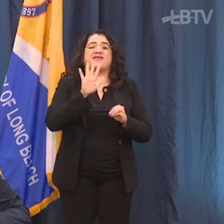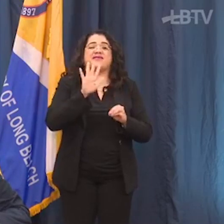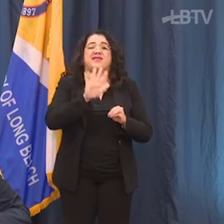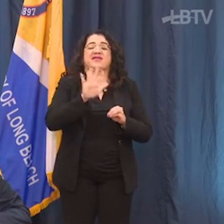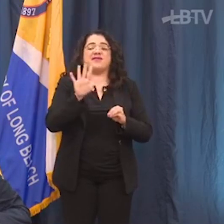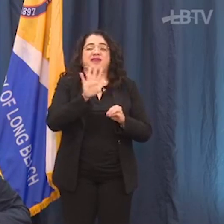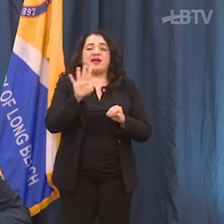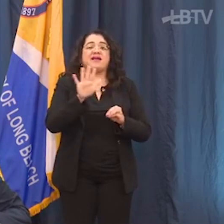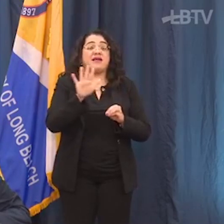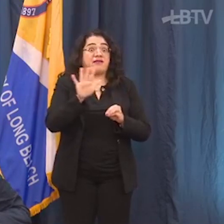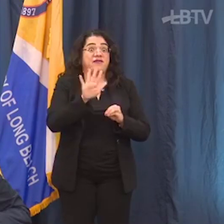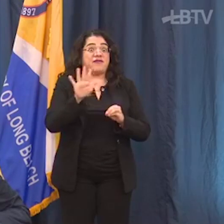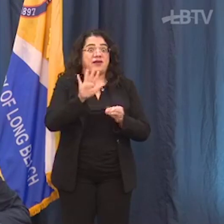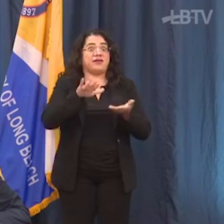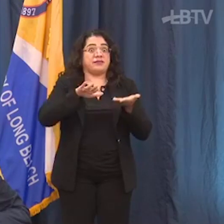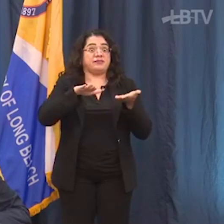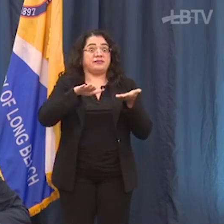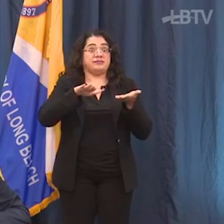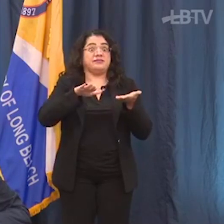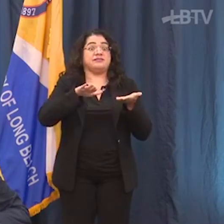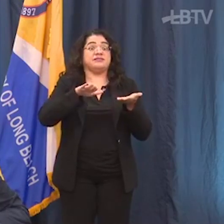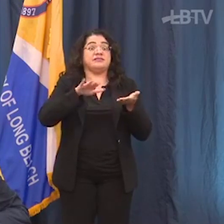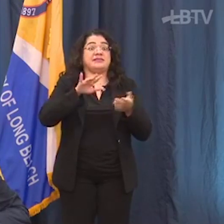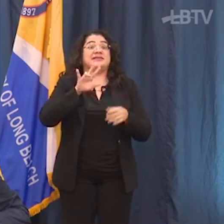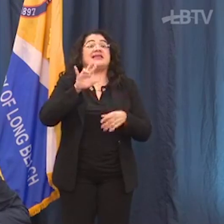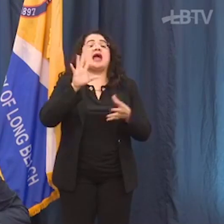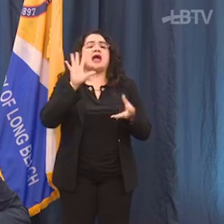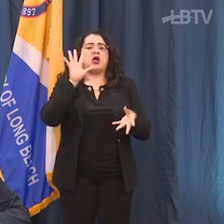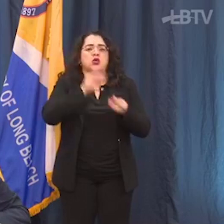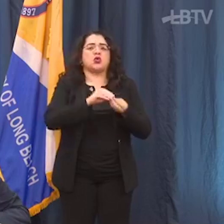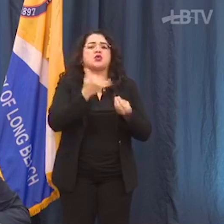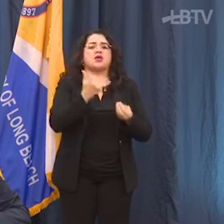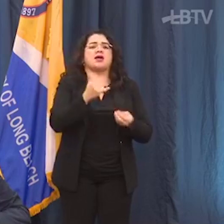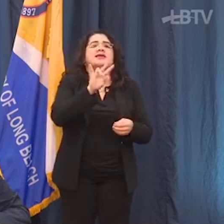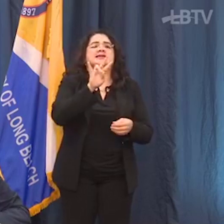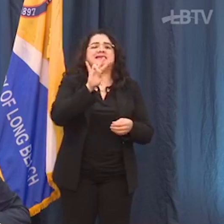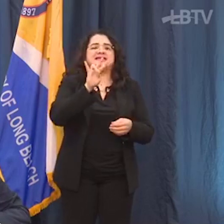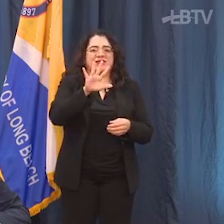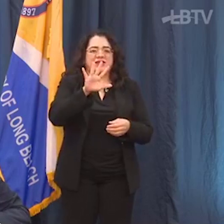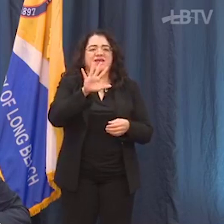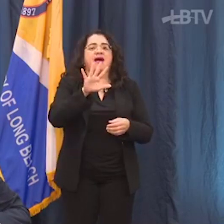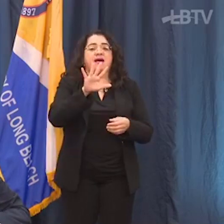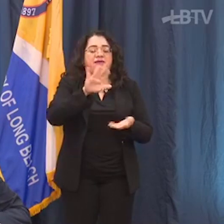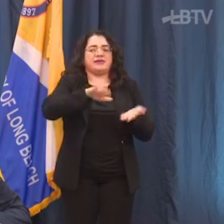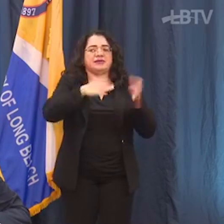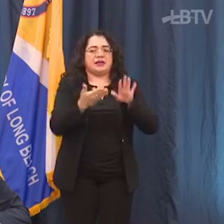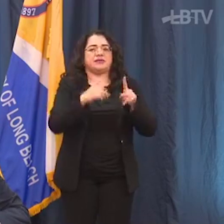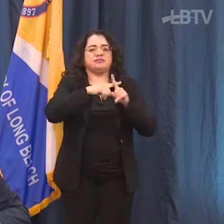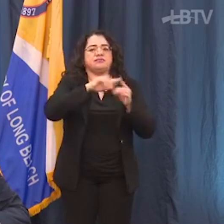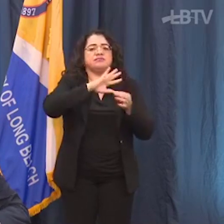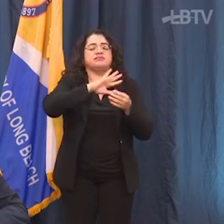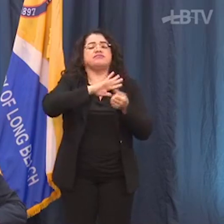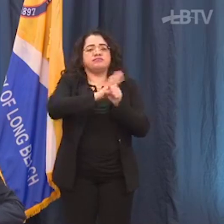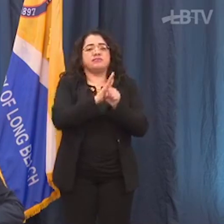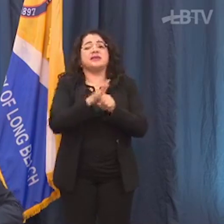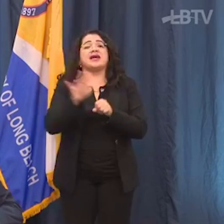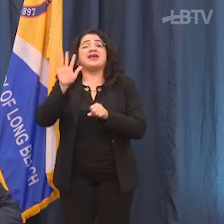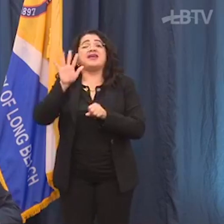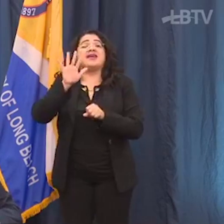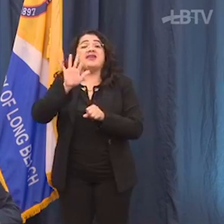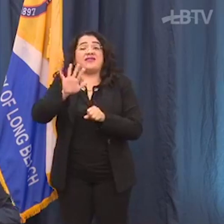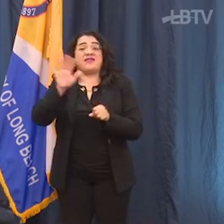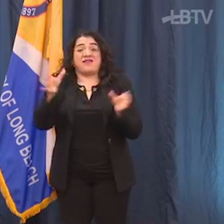Long Beach, whether you're looking at any given year on homicides or car crashes or other serious fatalities. Of the